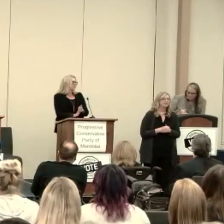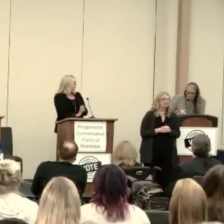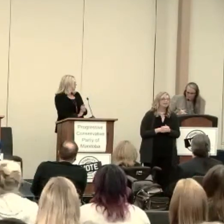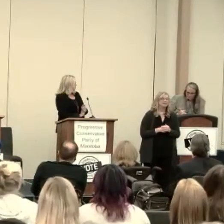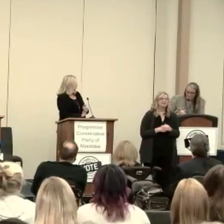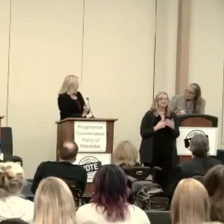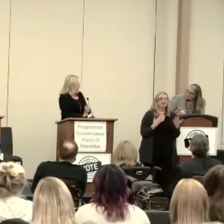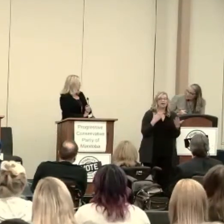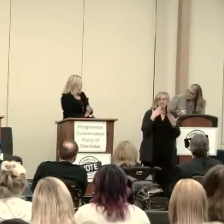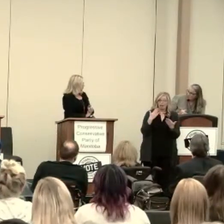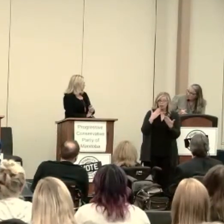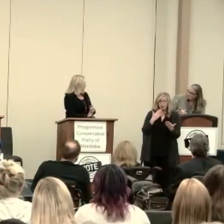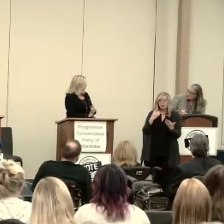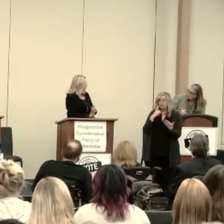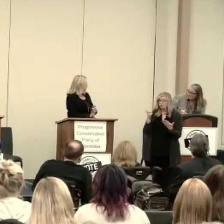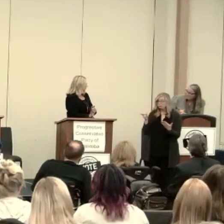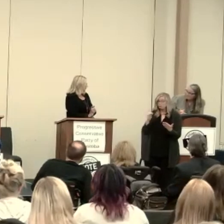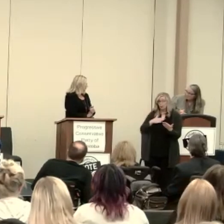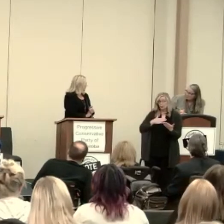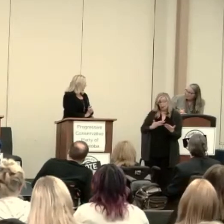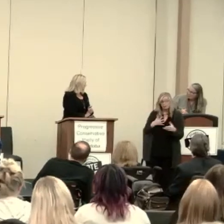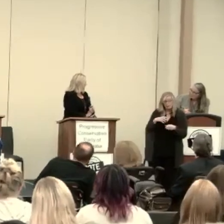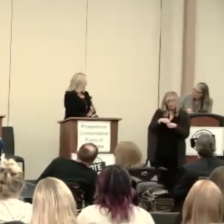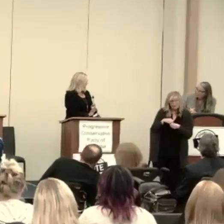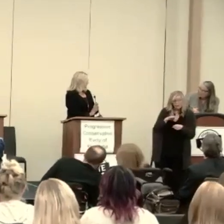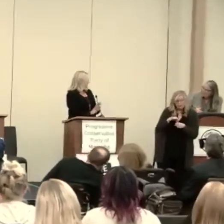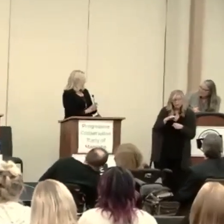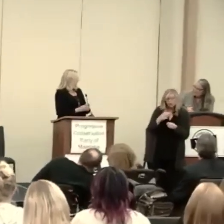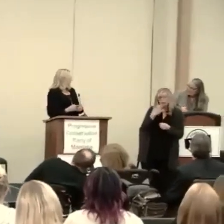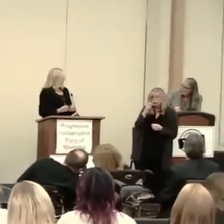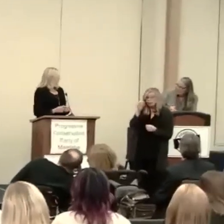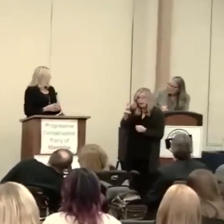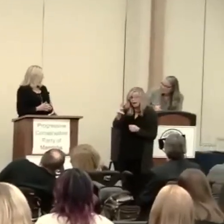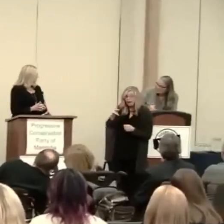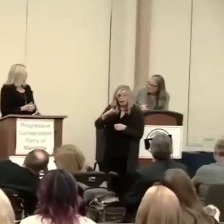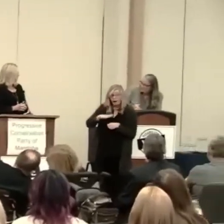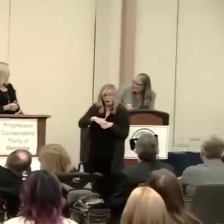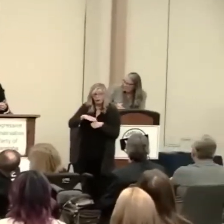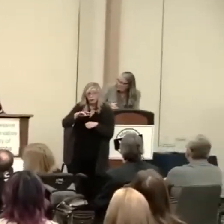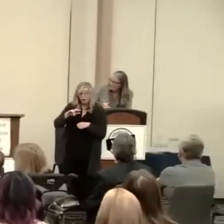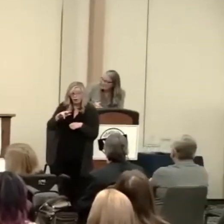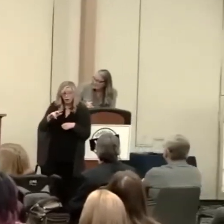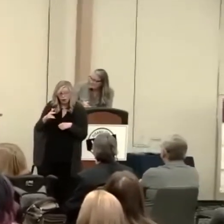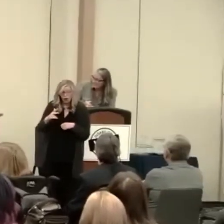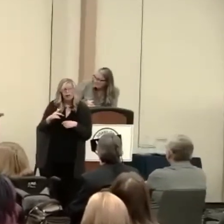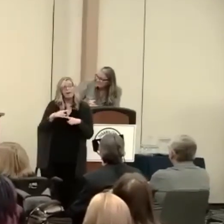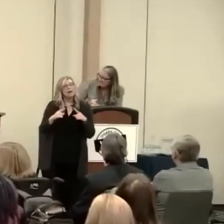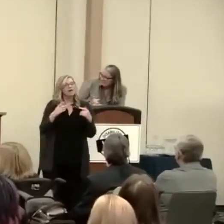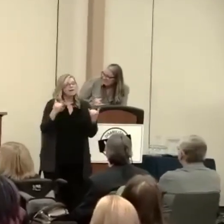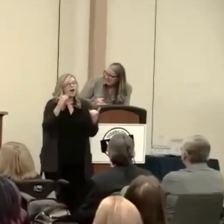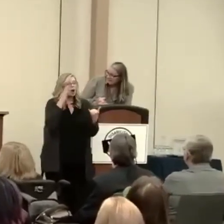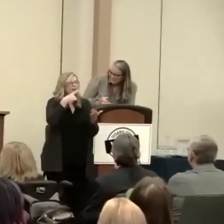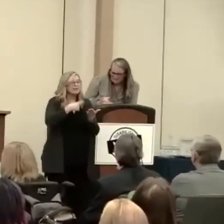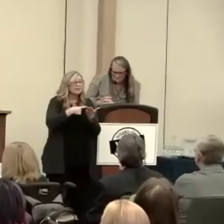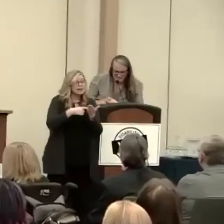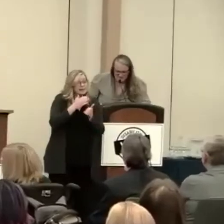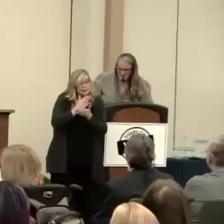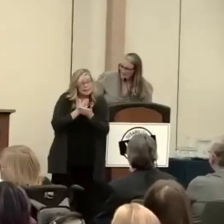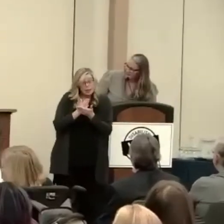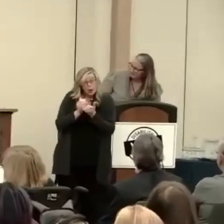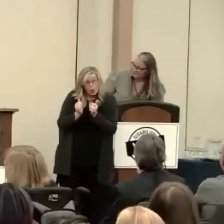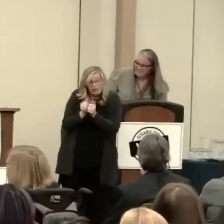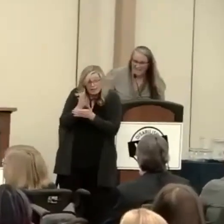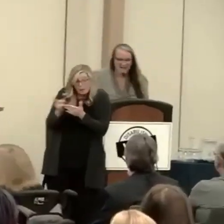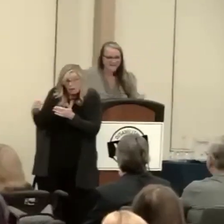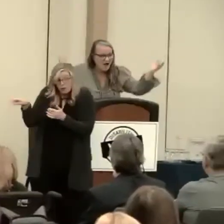Candidates, thank you for putting your names forward. Good luck on the 3rd. And I'll talk to some of you on CBC and maybe all